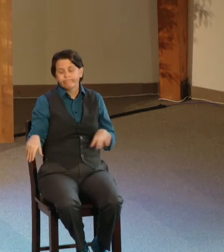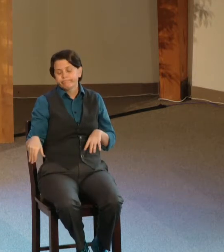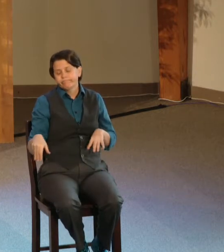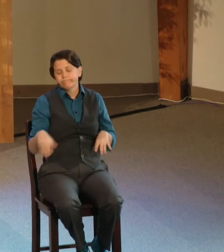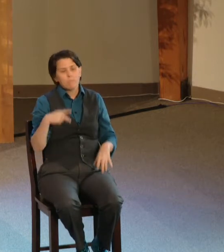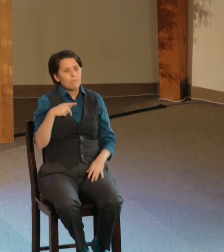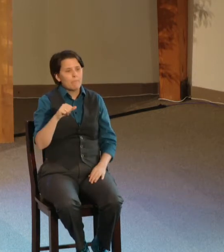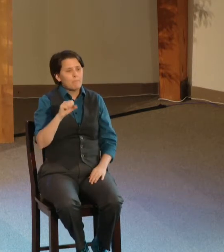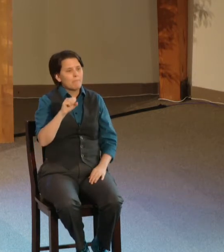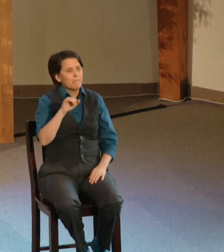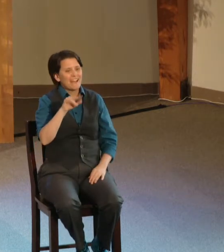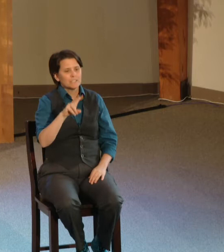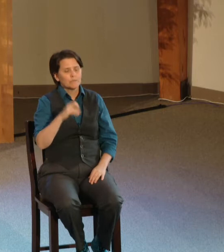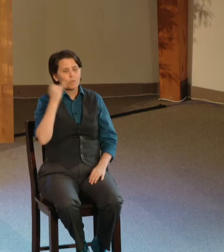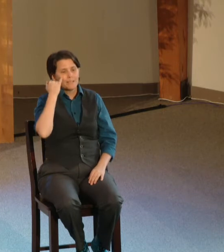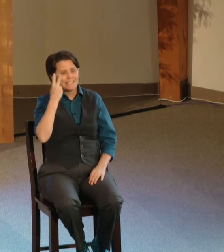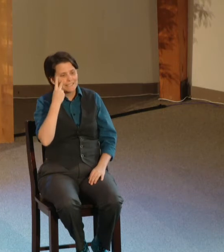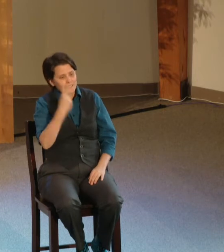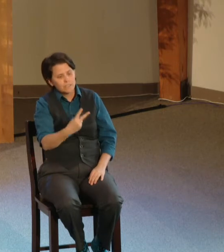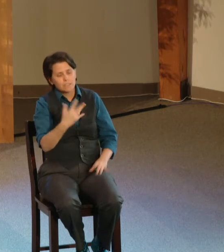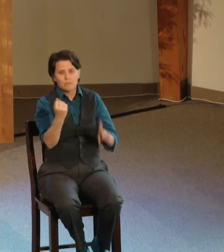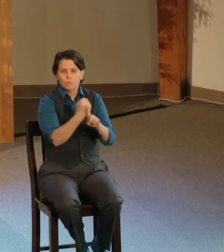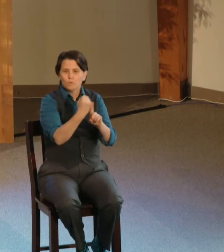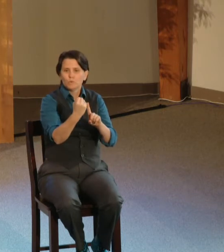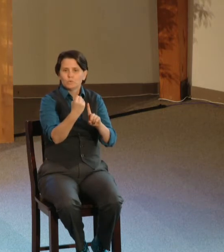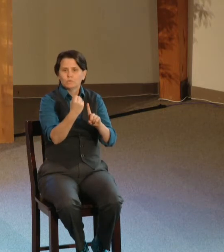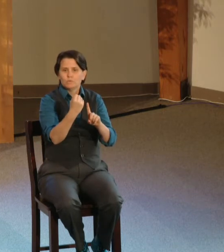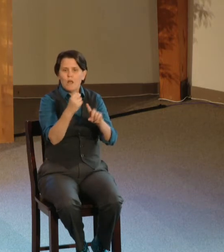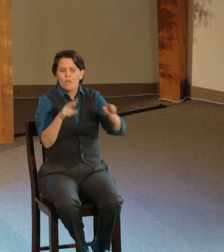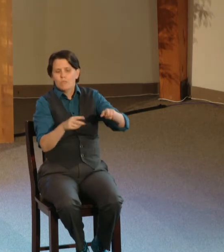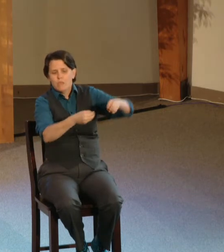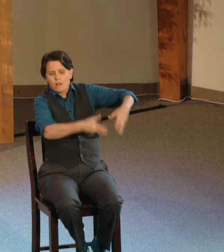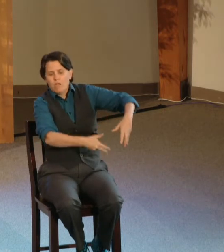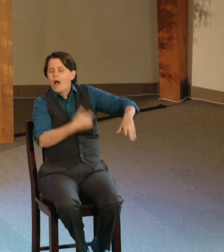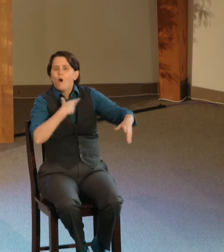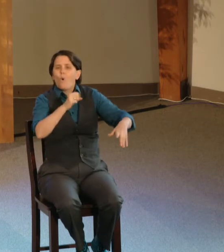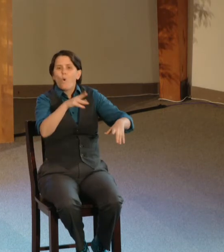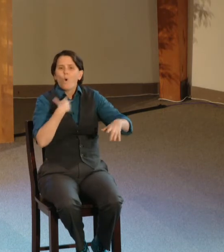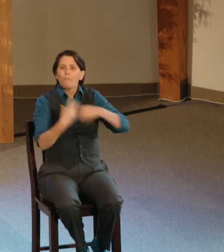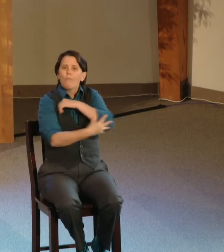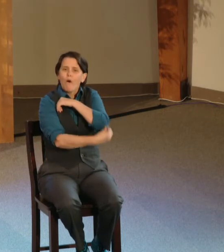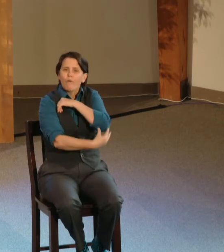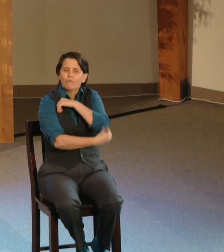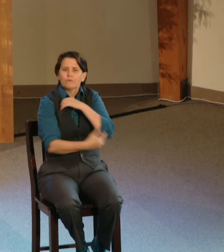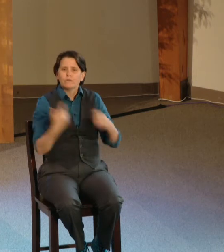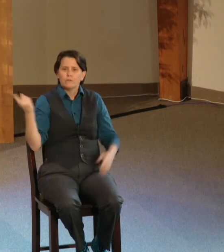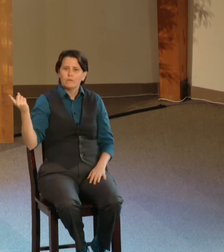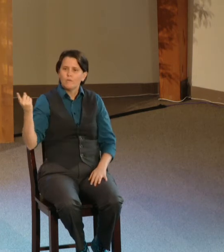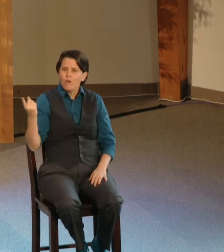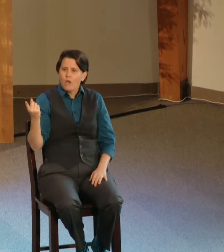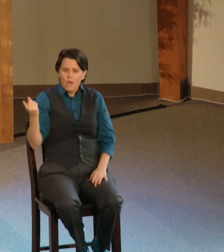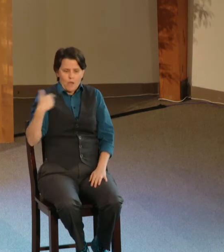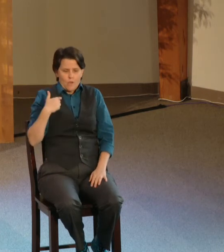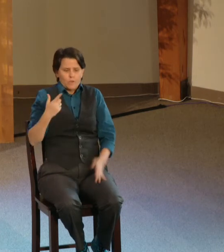When we see abuse, neglect, or poverty, guess what? There's something for us to say